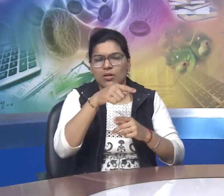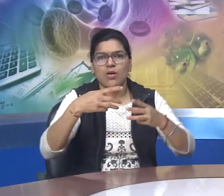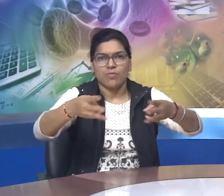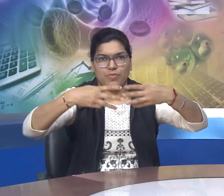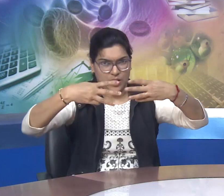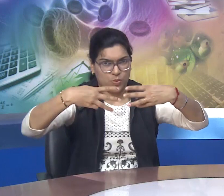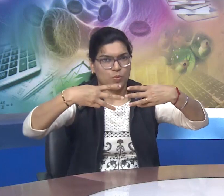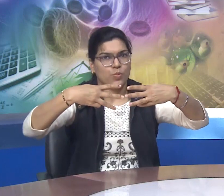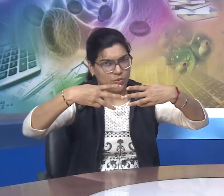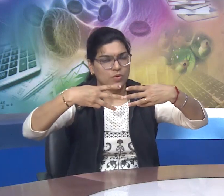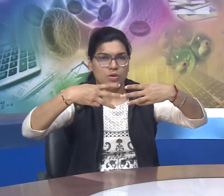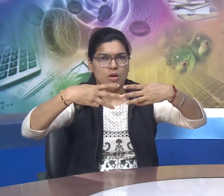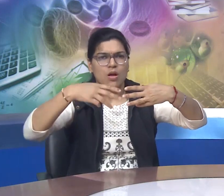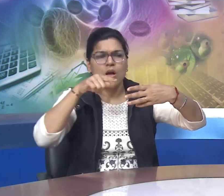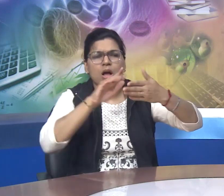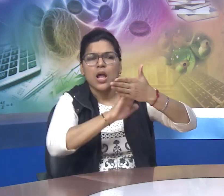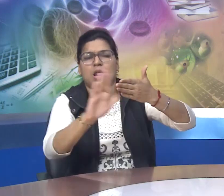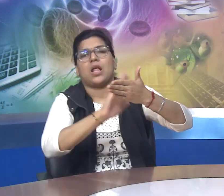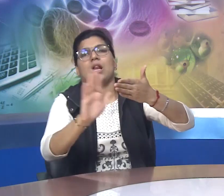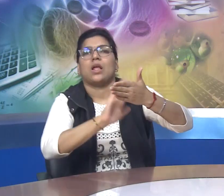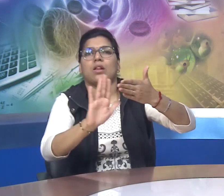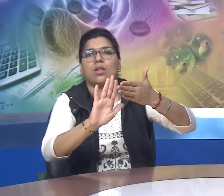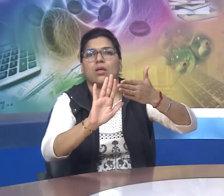the windows have been